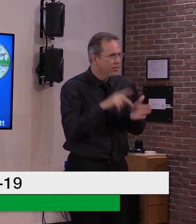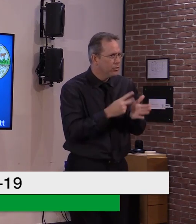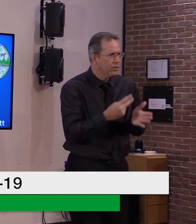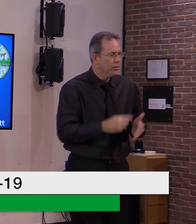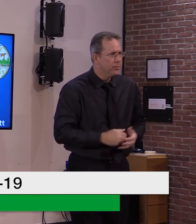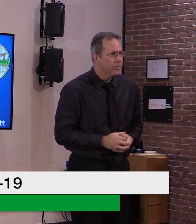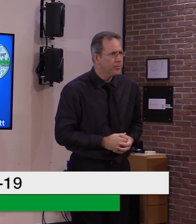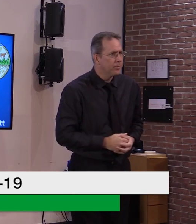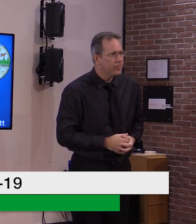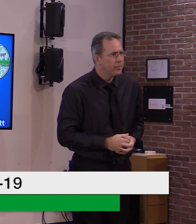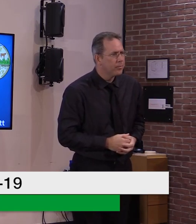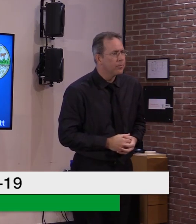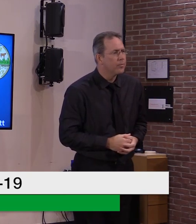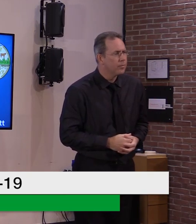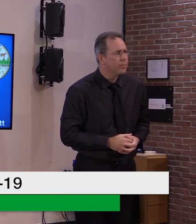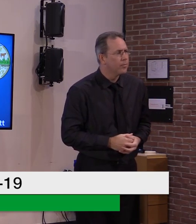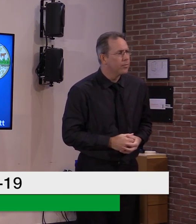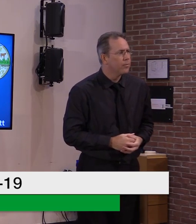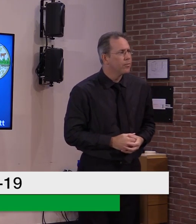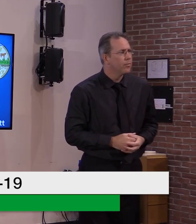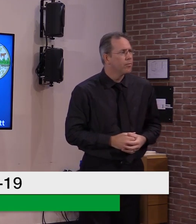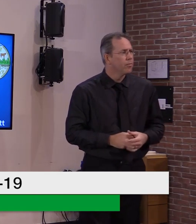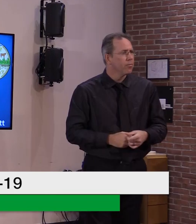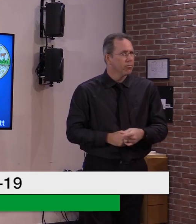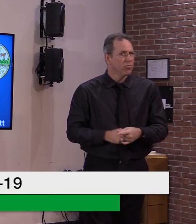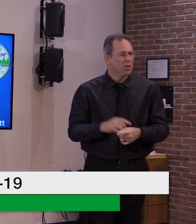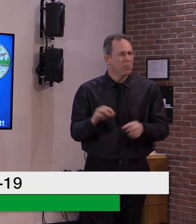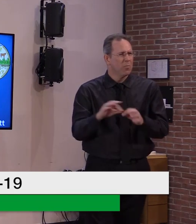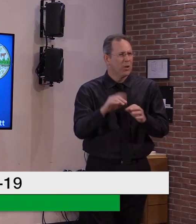and that should be enough of a deterrent i would think